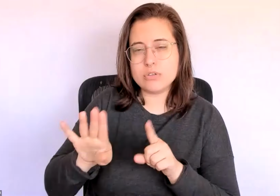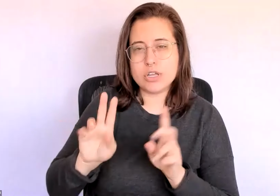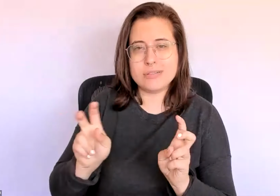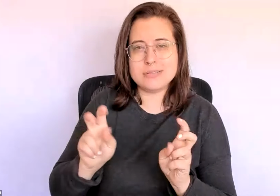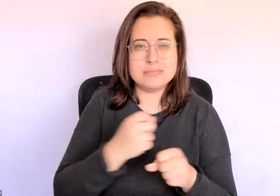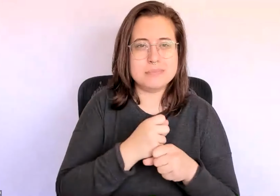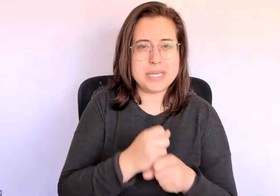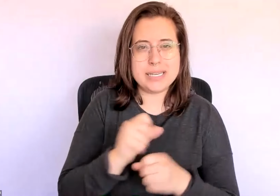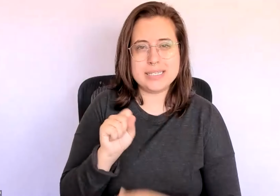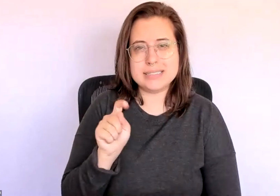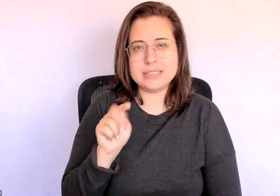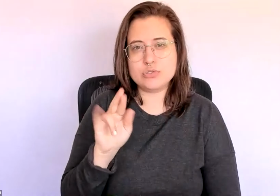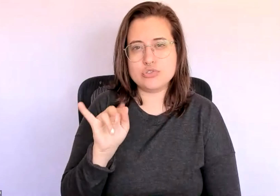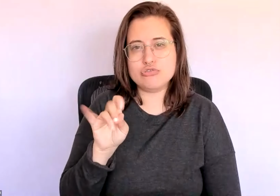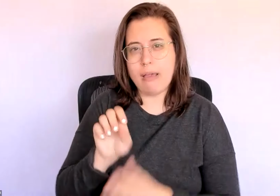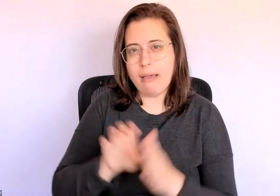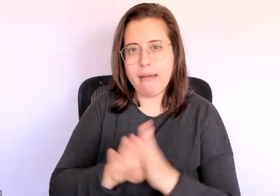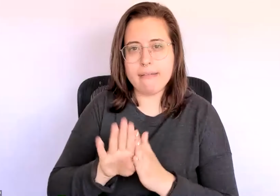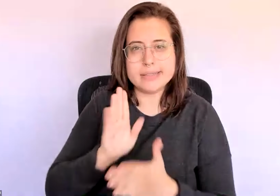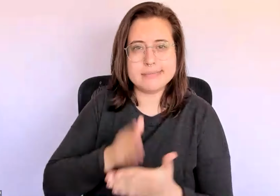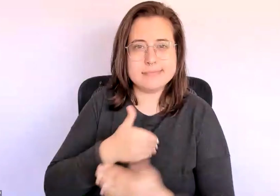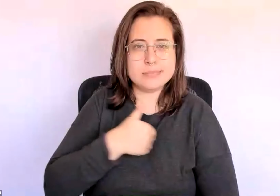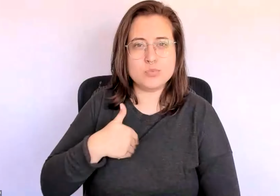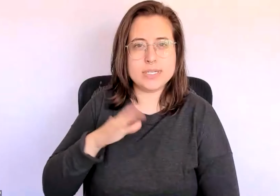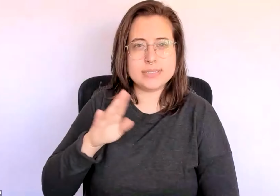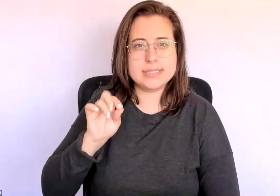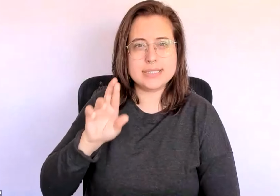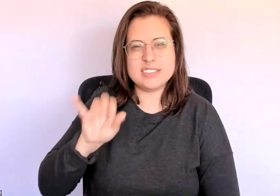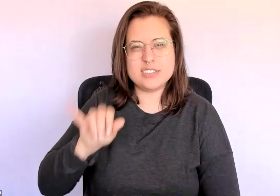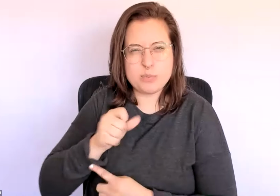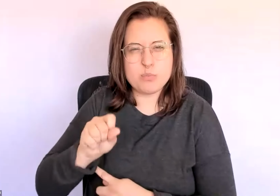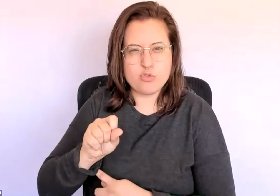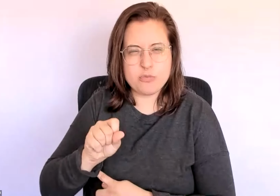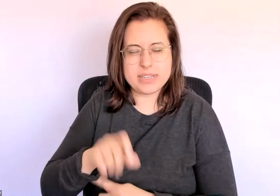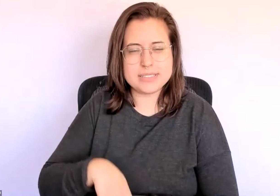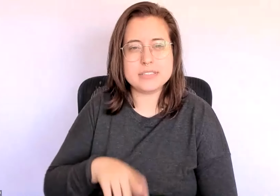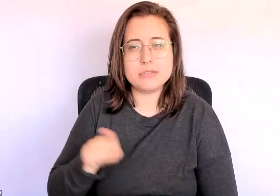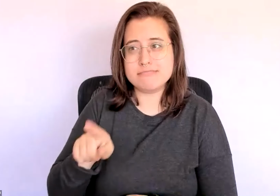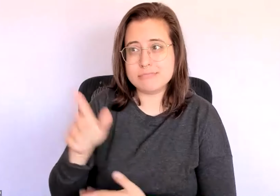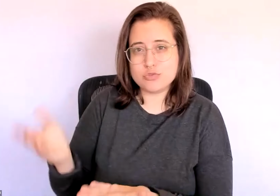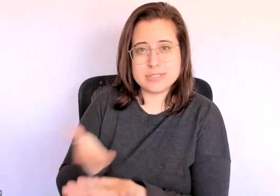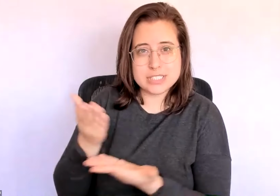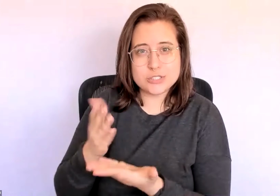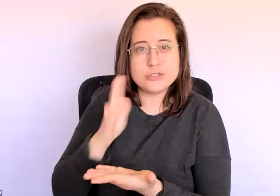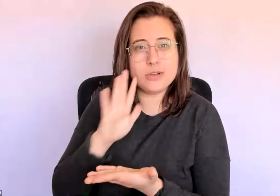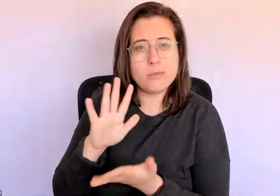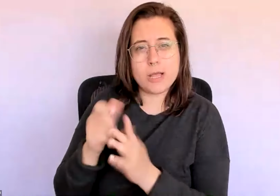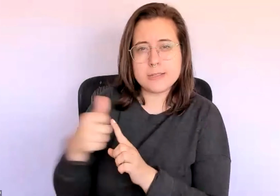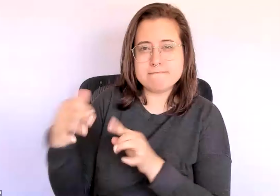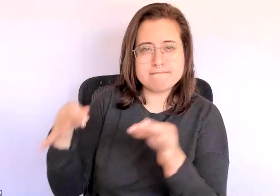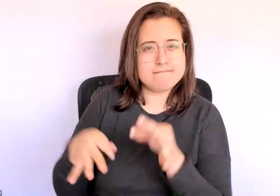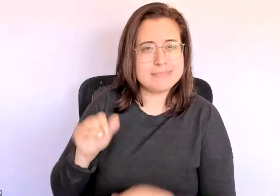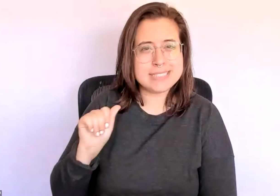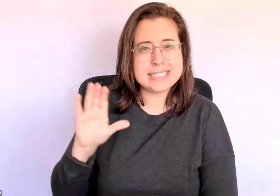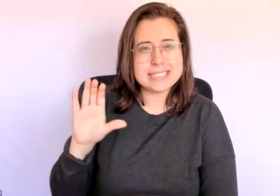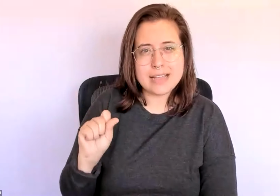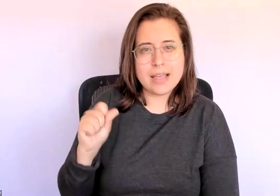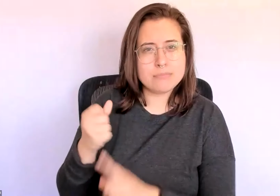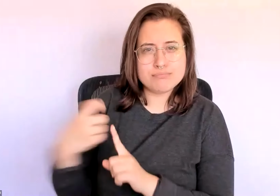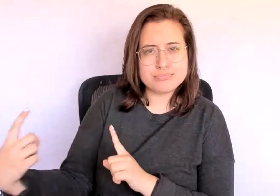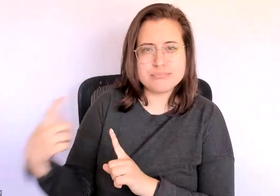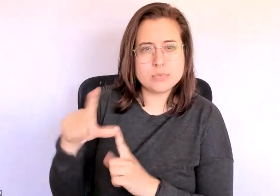Breast Cancer movements. So she's good here. She's going to tell us a little bit about the American Cancer Society and all of the things that they